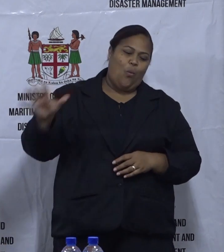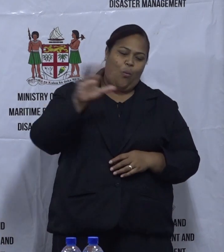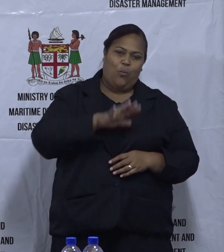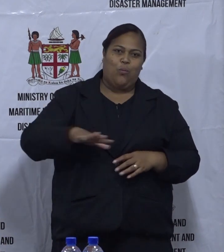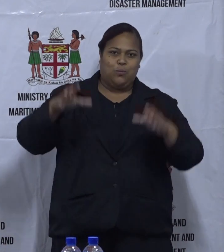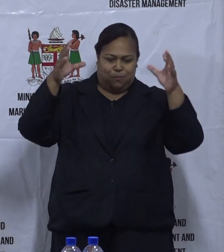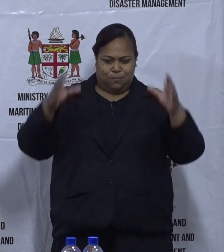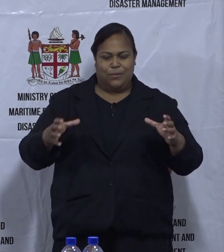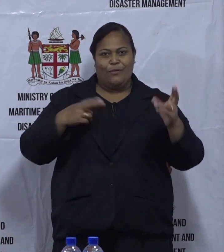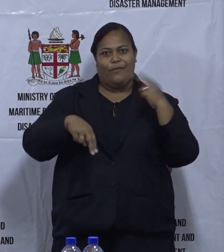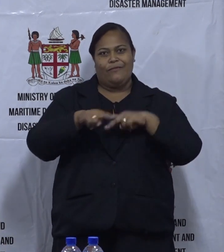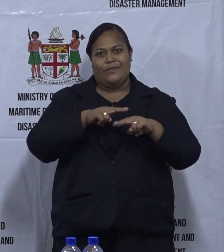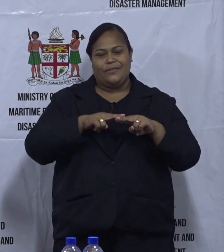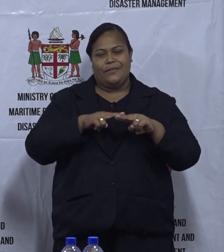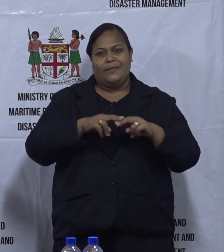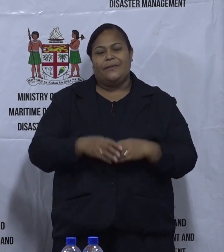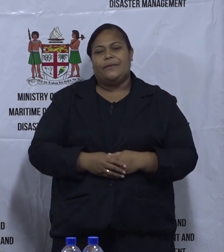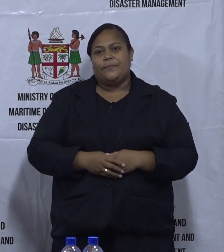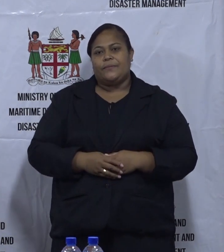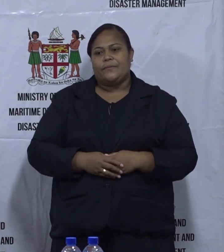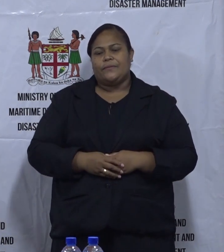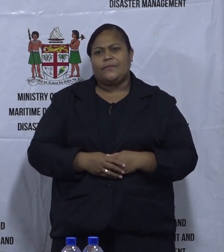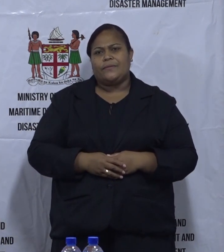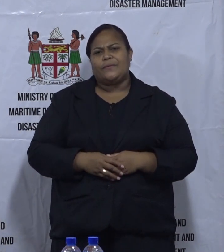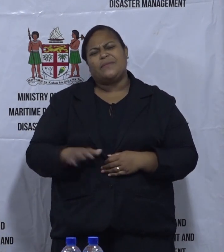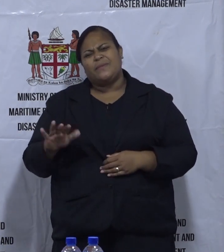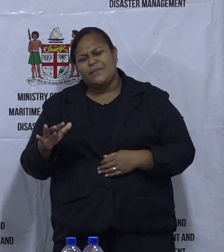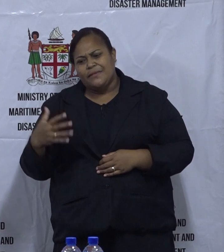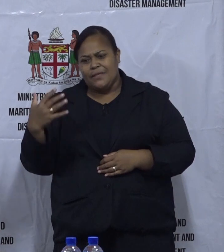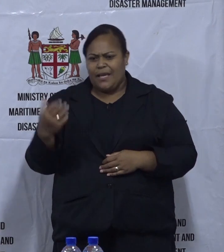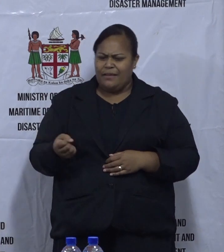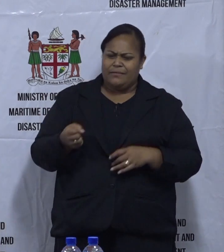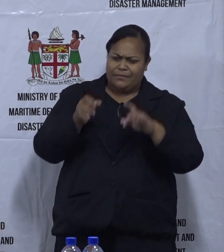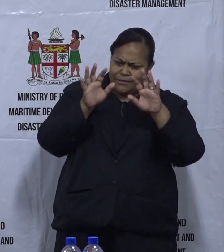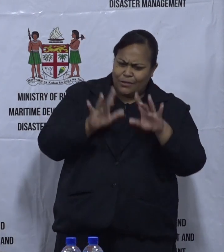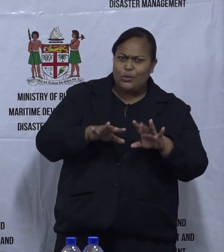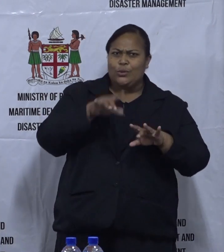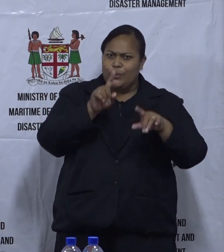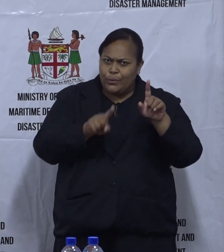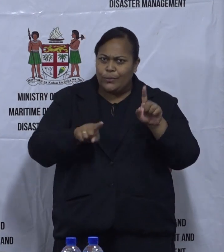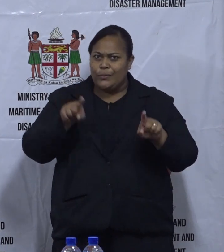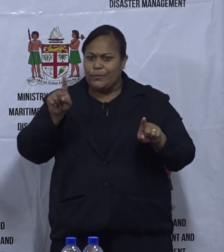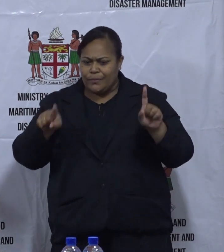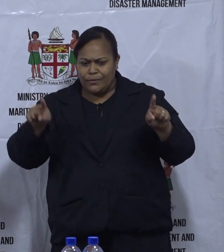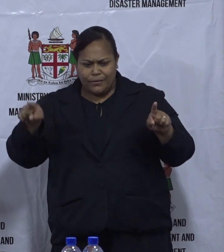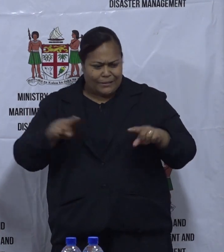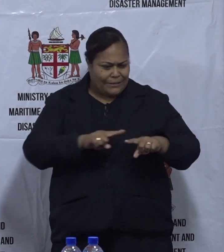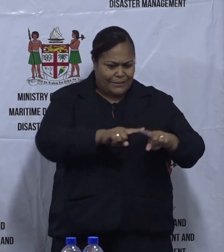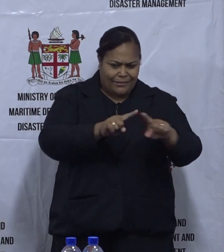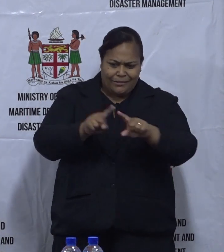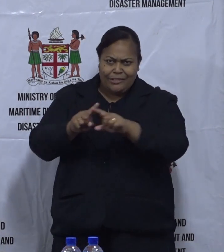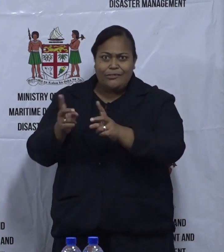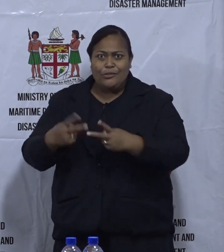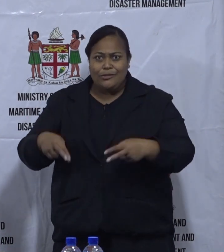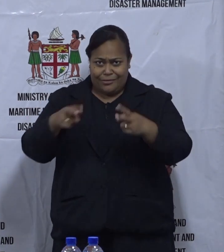group. Although there will be varying levels of rainfall in the different